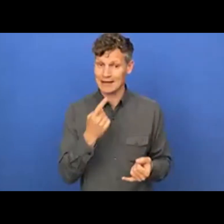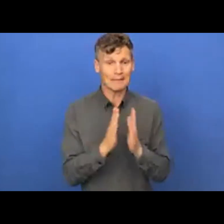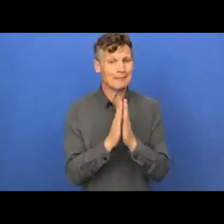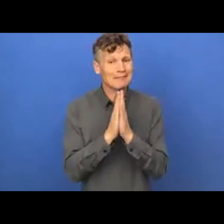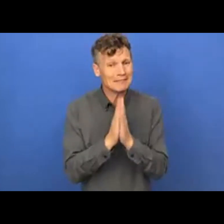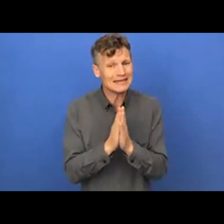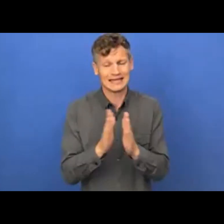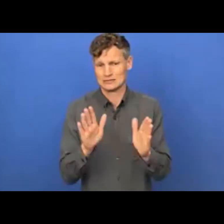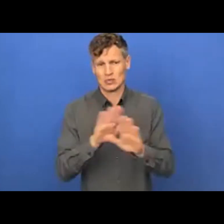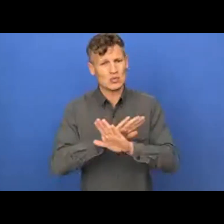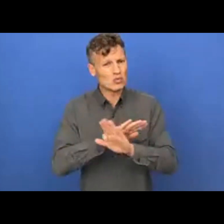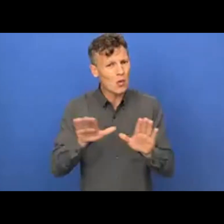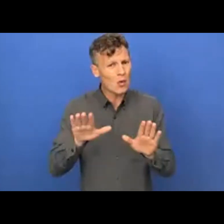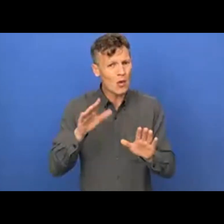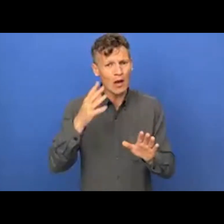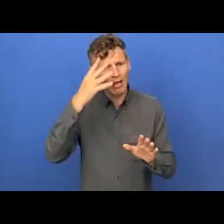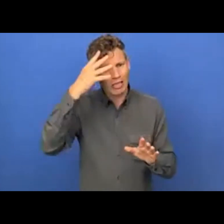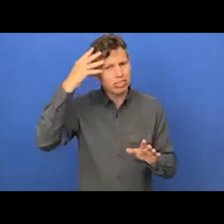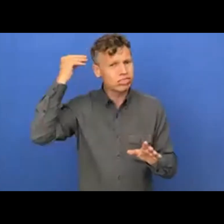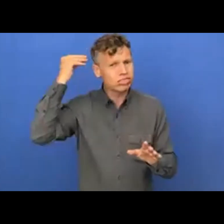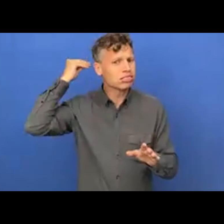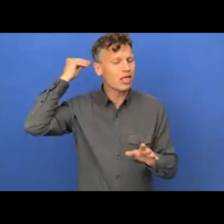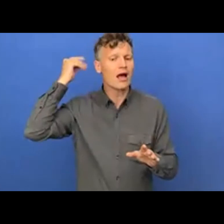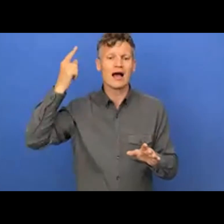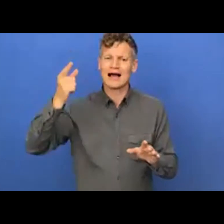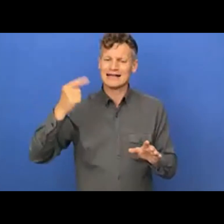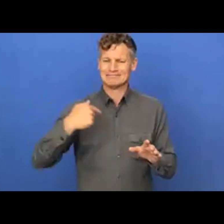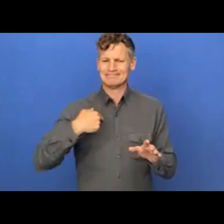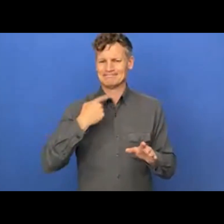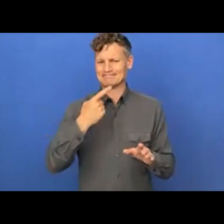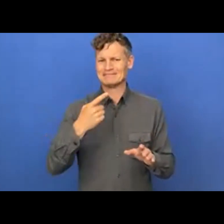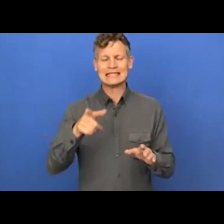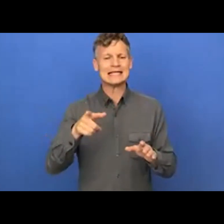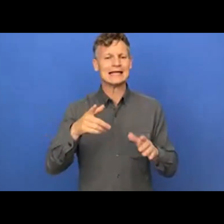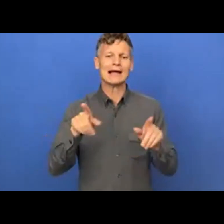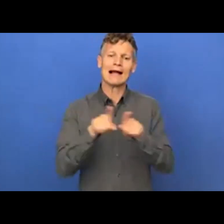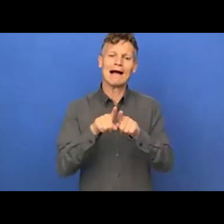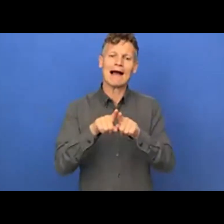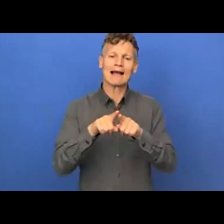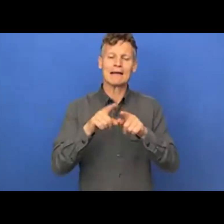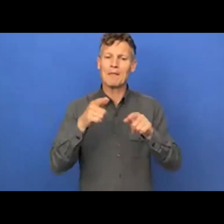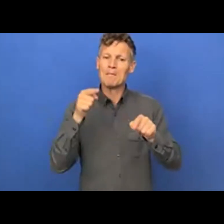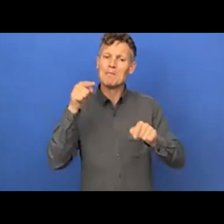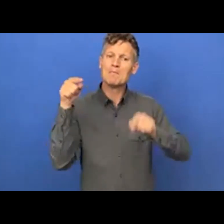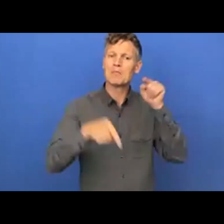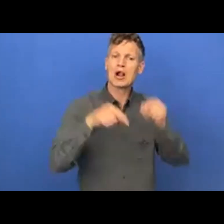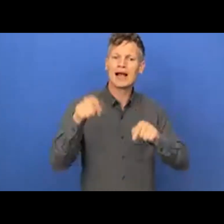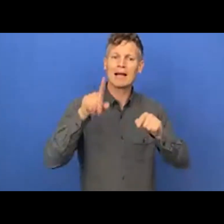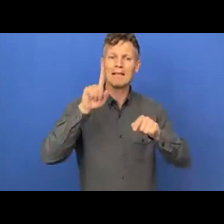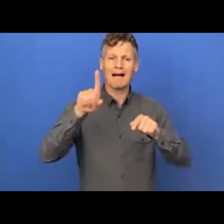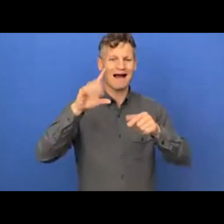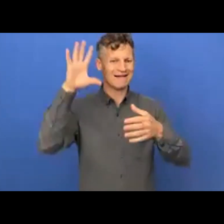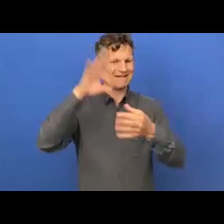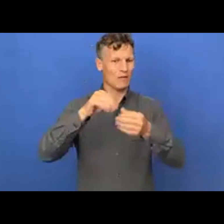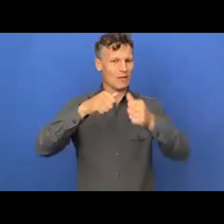what I call structural bullying. Structural bullying exists for students who are